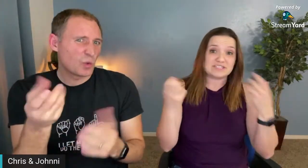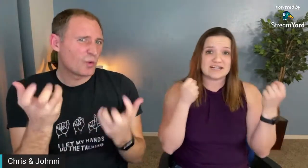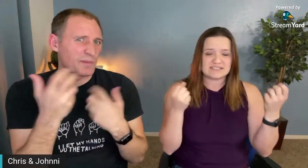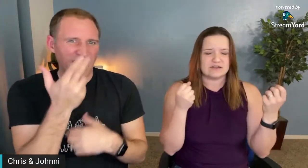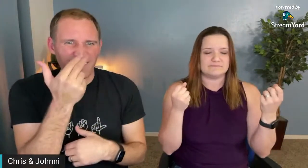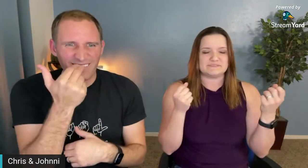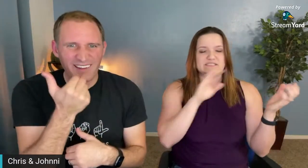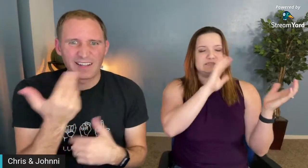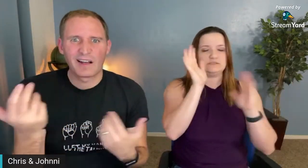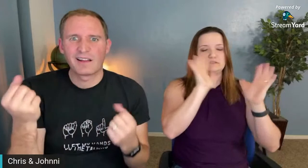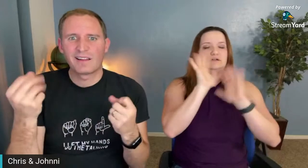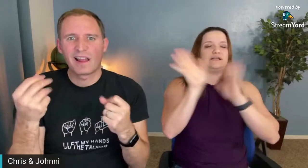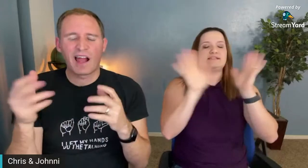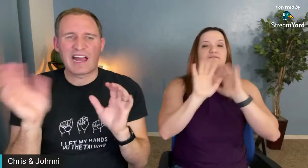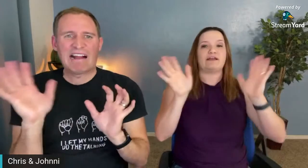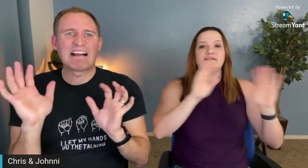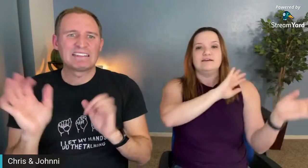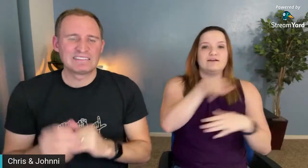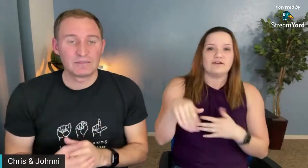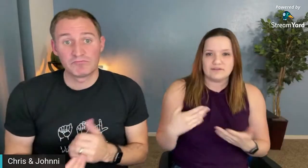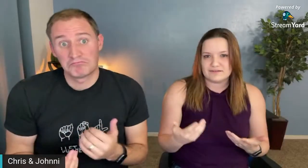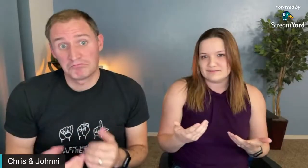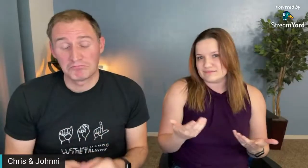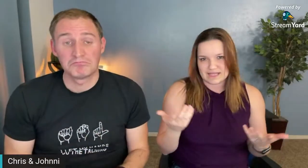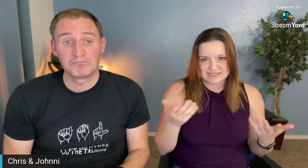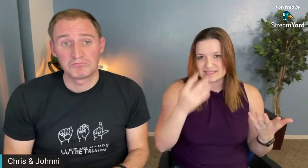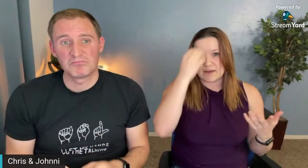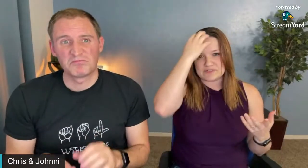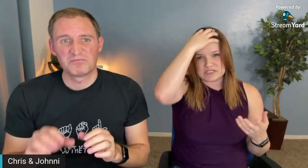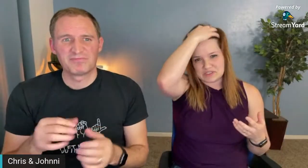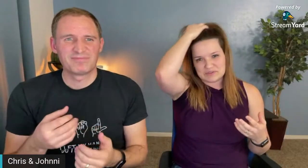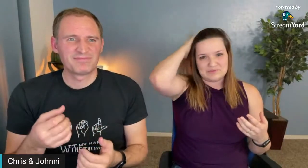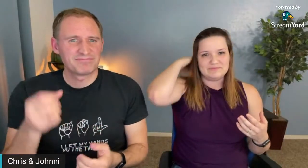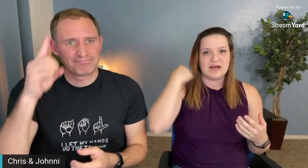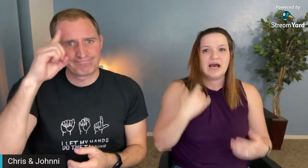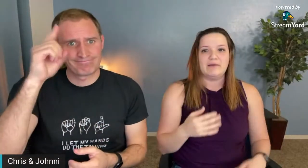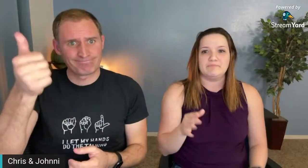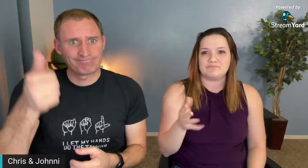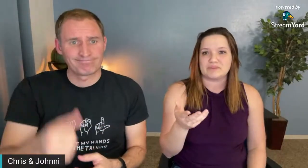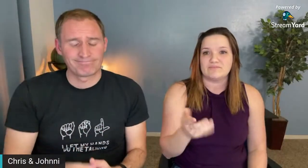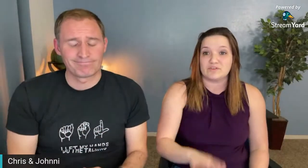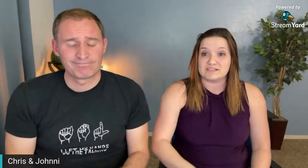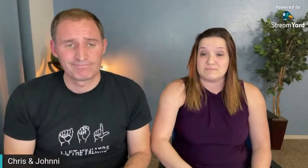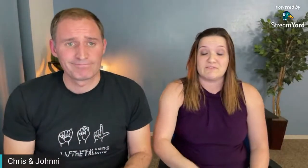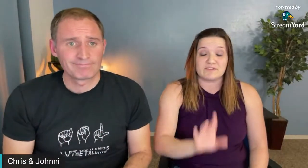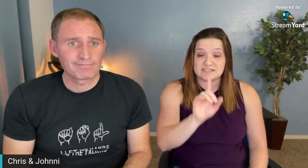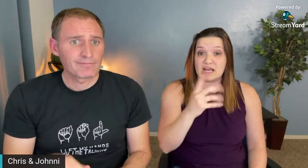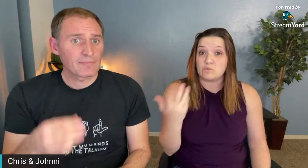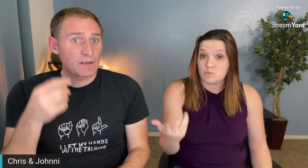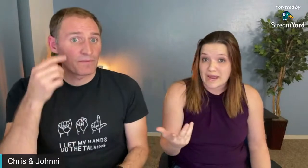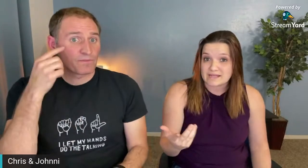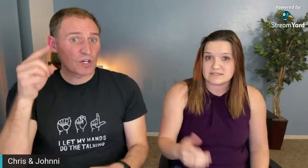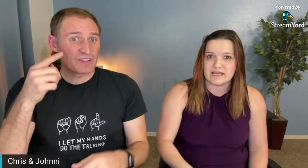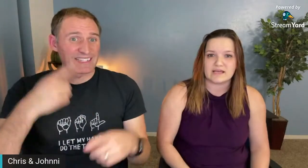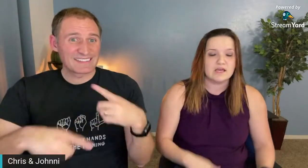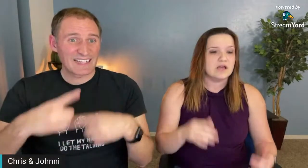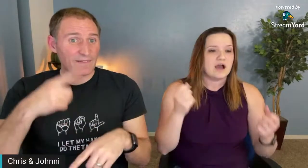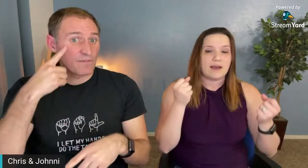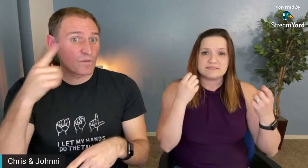signing's not. Oh, that's not right. It's up to you. For the sign wait, like I'm